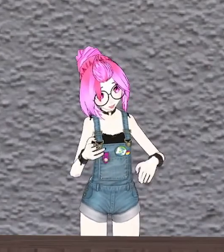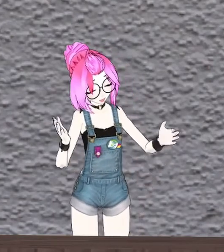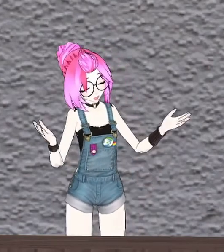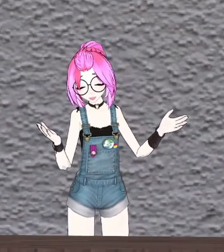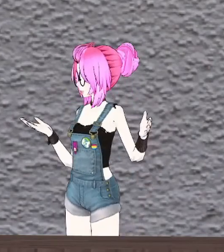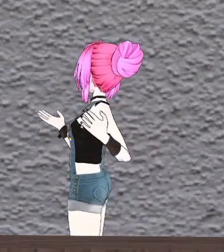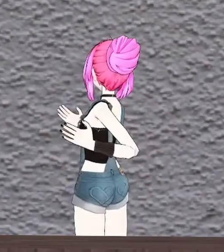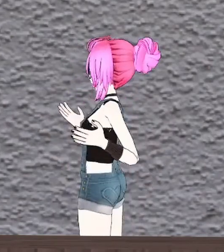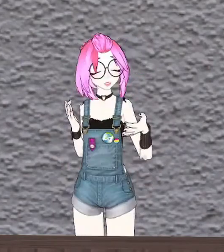he goes,